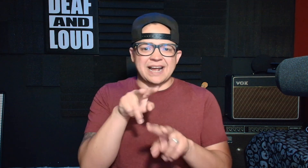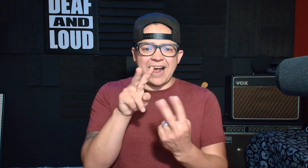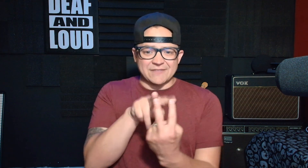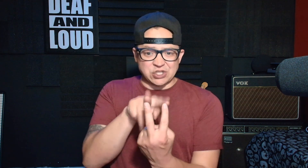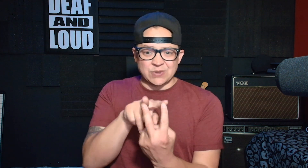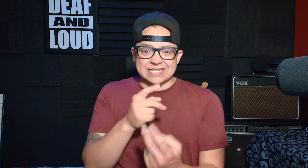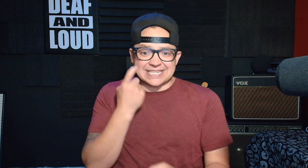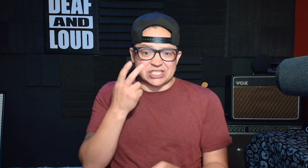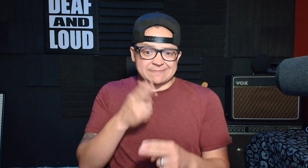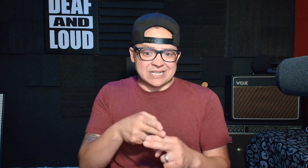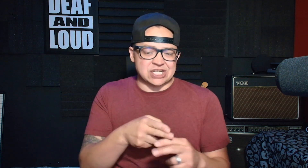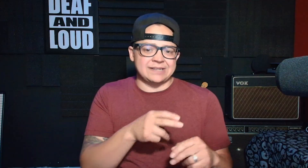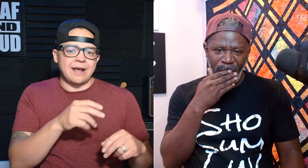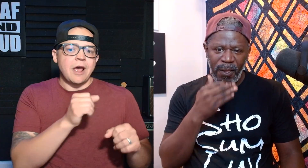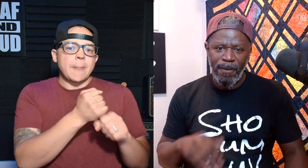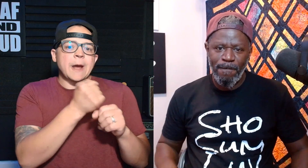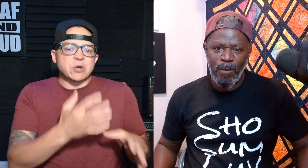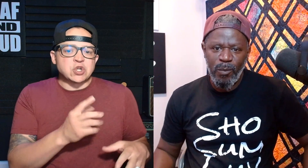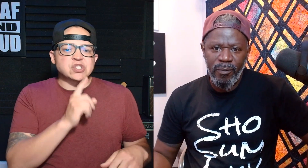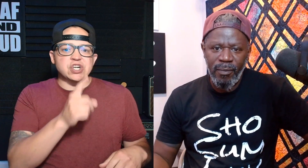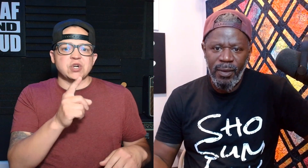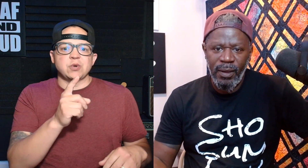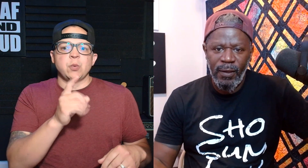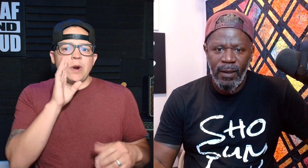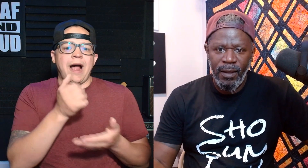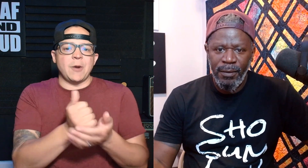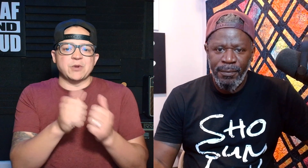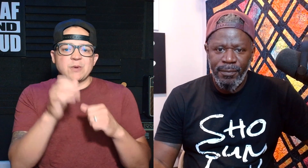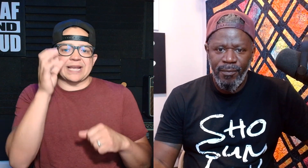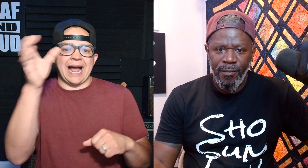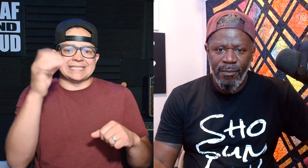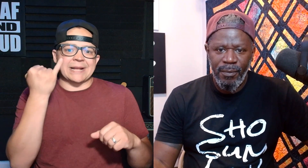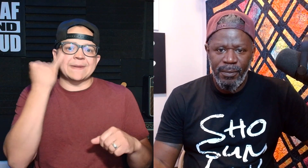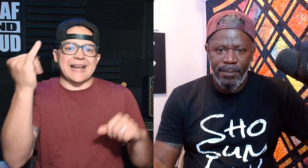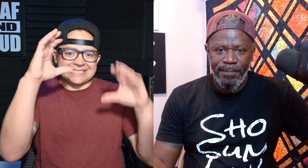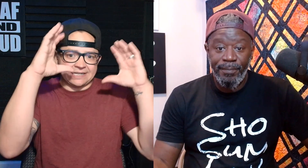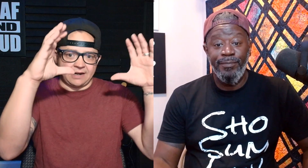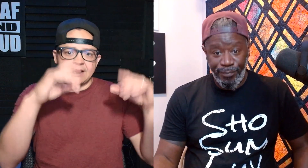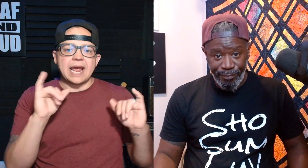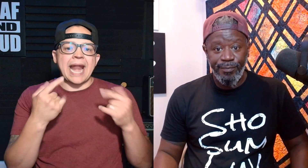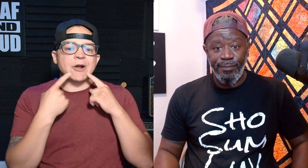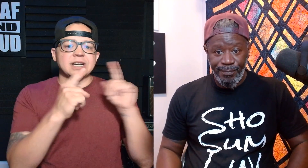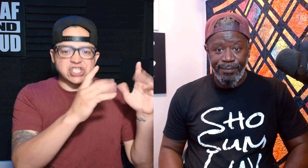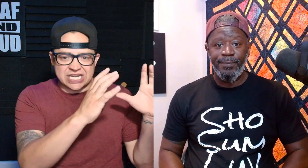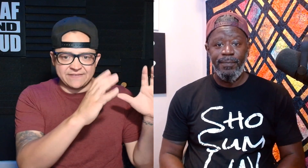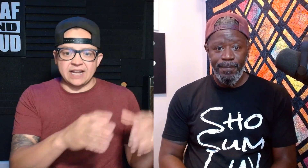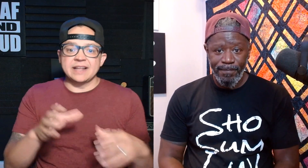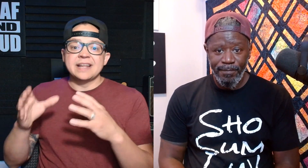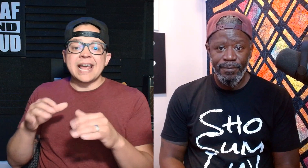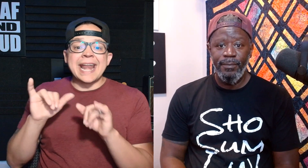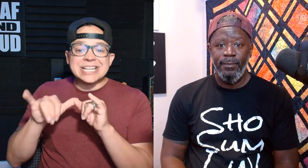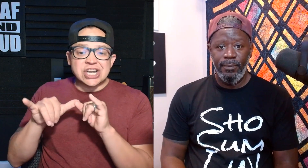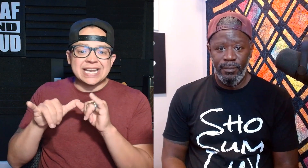because out of the two things I just mentioned, a producer will help you with the concept and idea and how to achieve